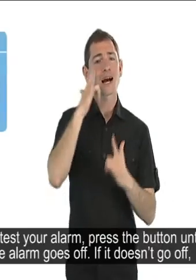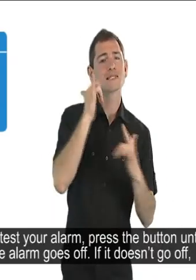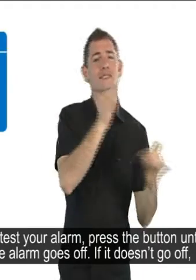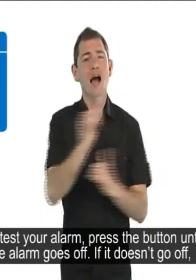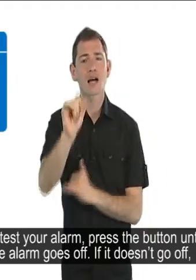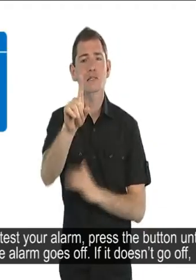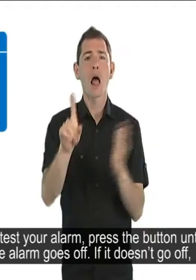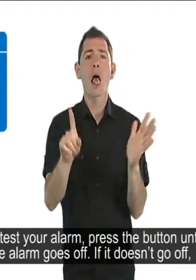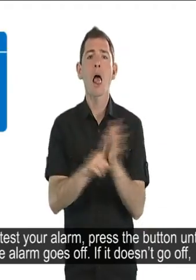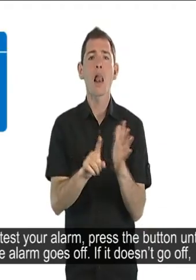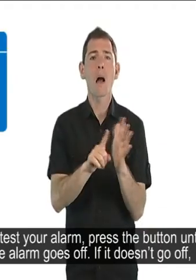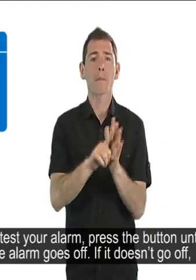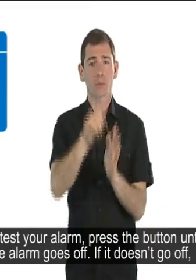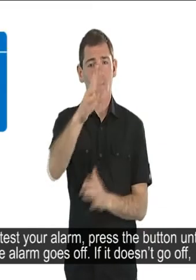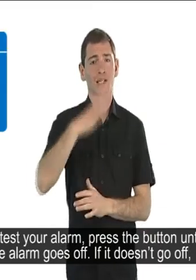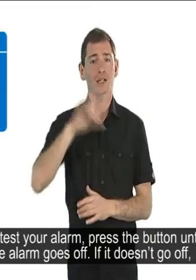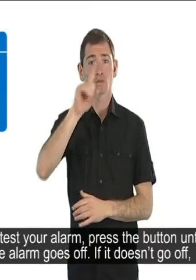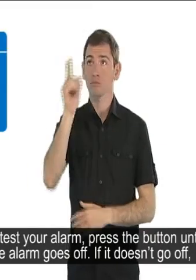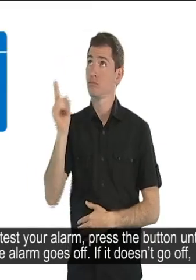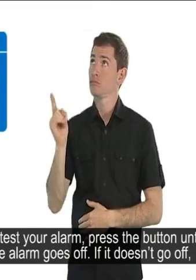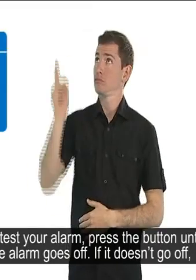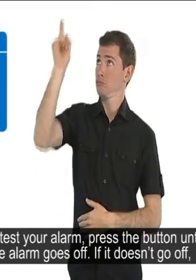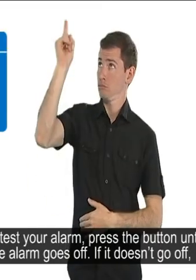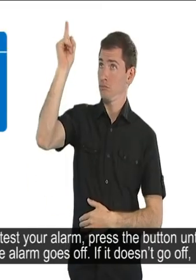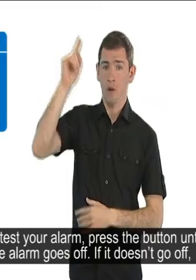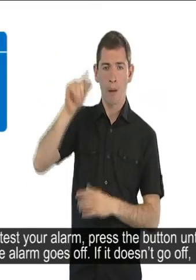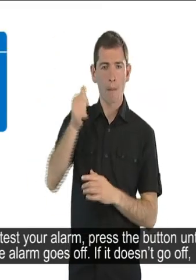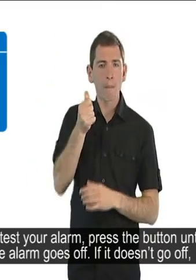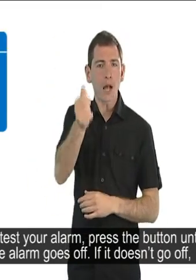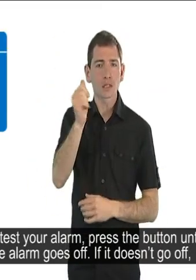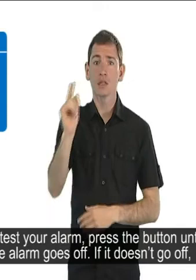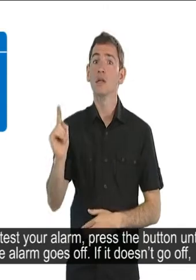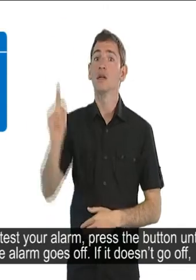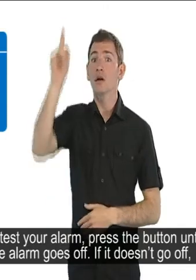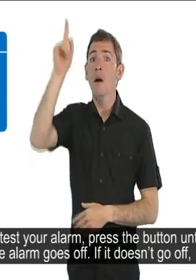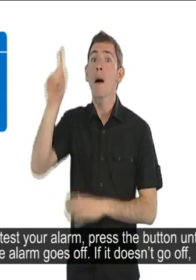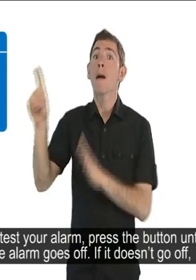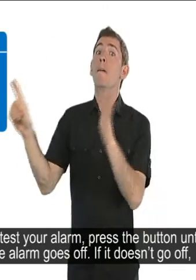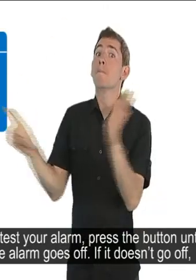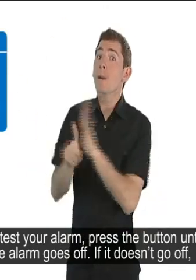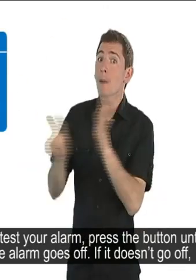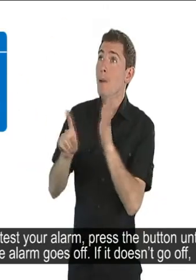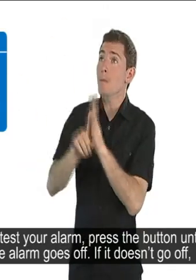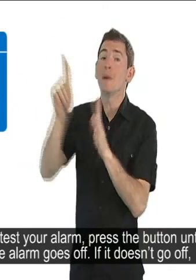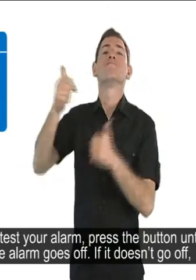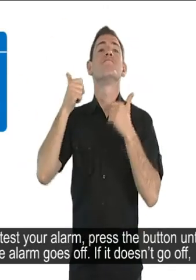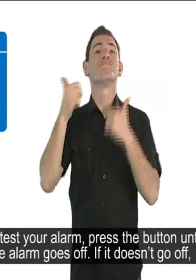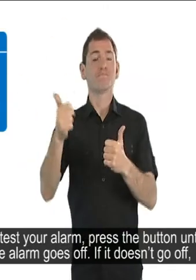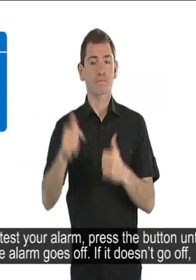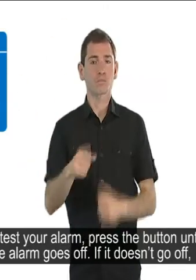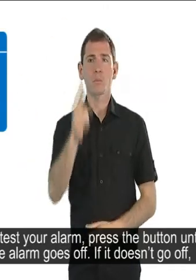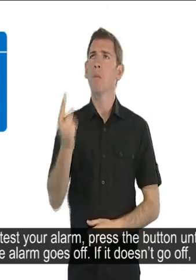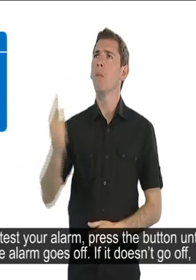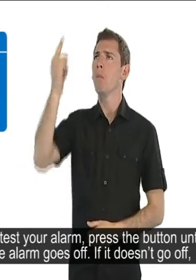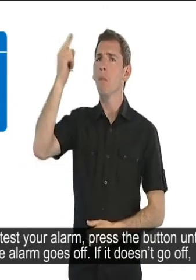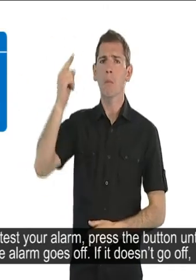To test your alarm, press the button until the alarm goes off. If it doesn't go off, you need to replace the battery.